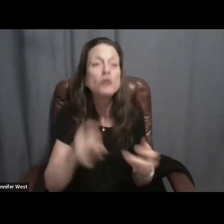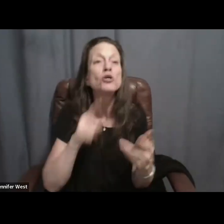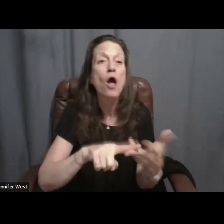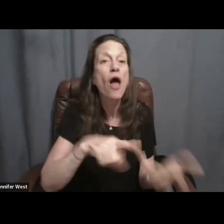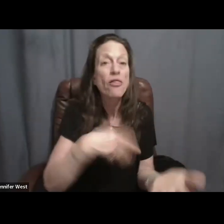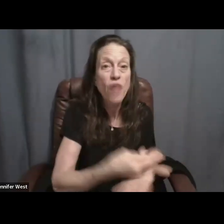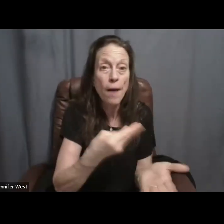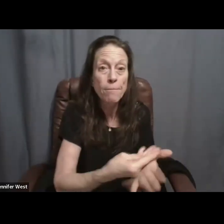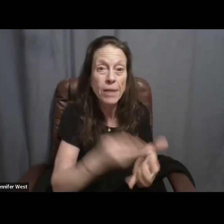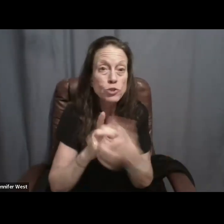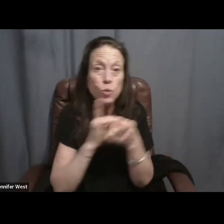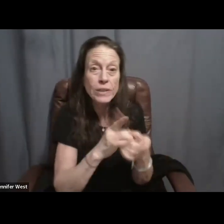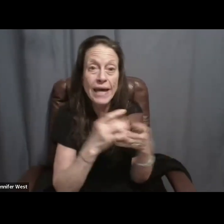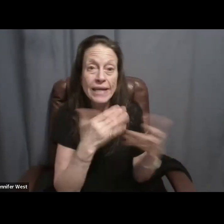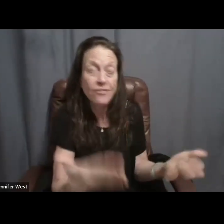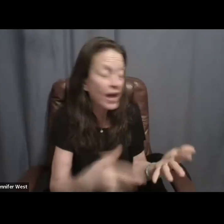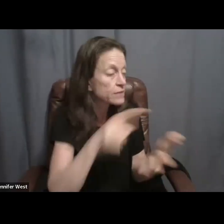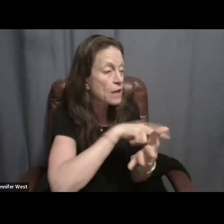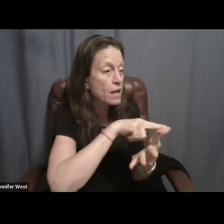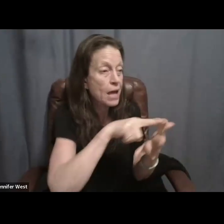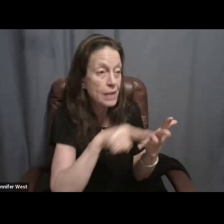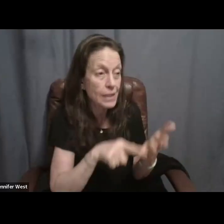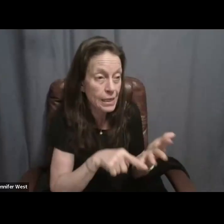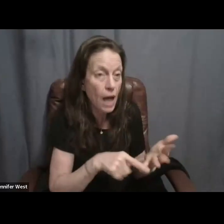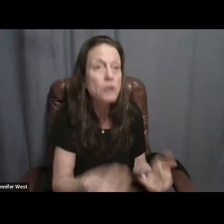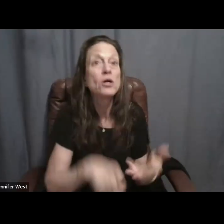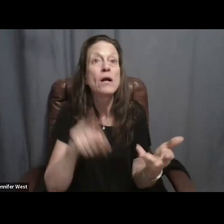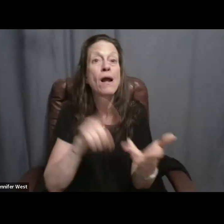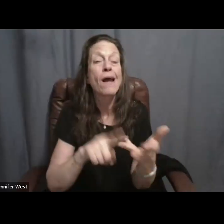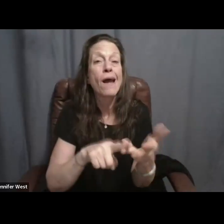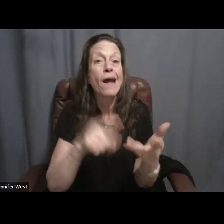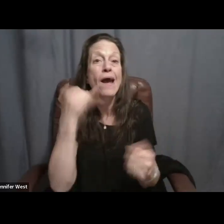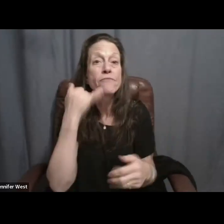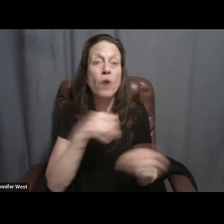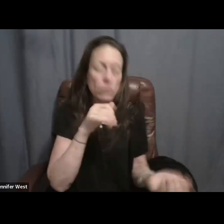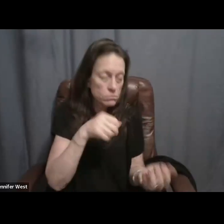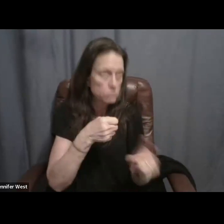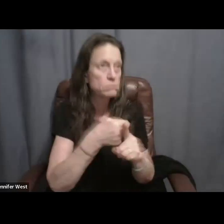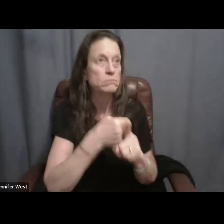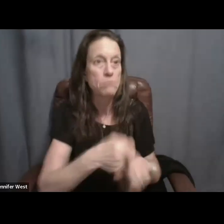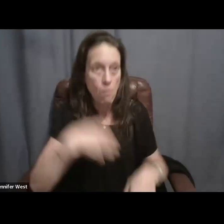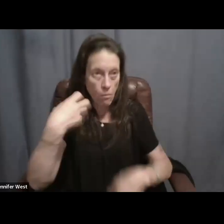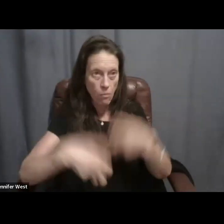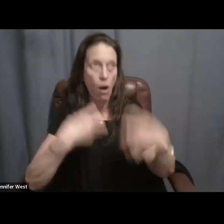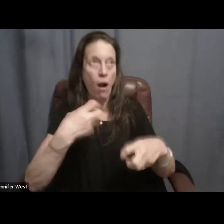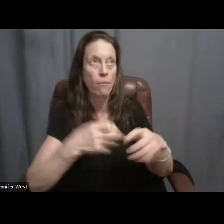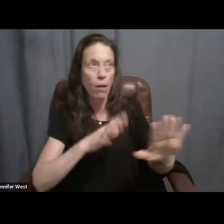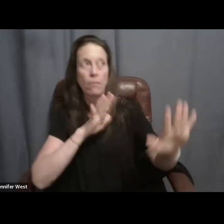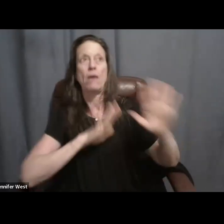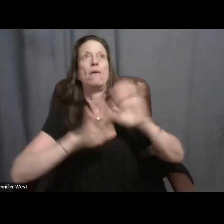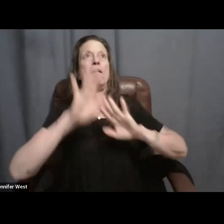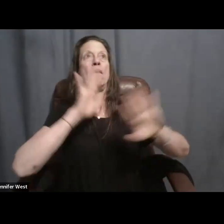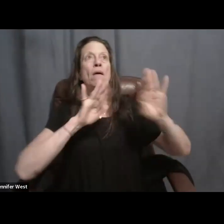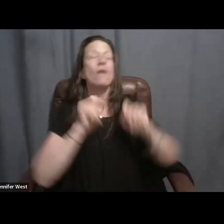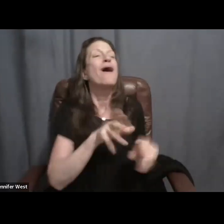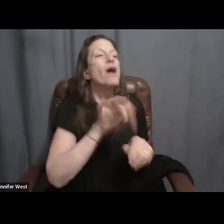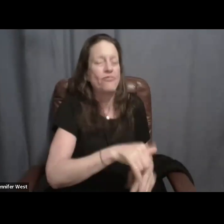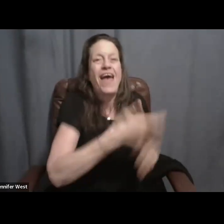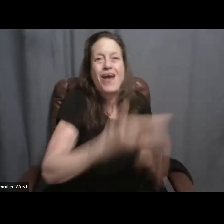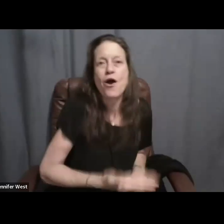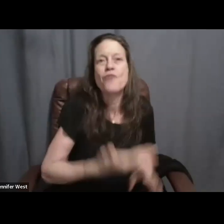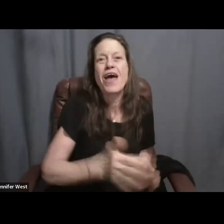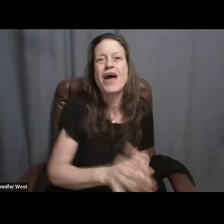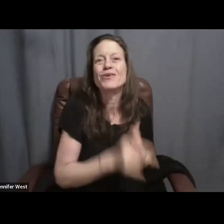really is getting the services that they need. If you run into problems along the way, they're really there to coach you, help you, really guide